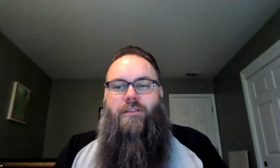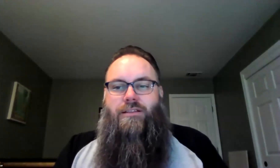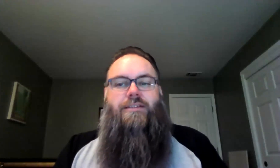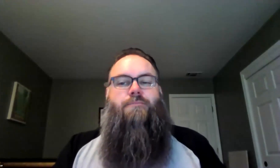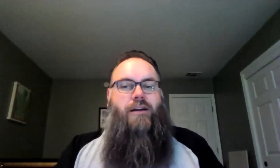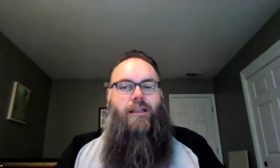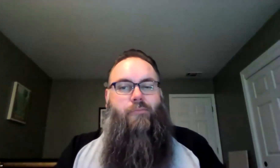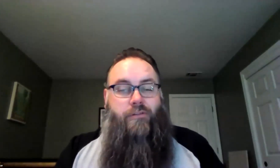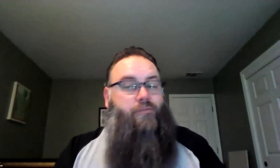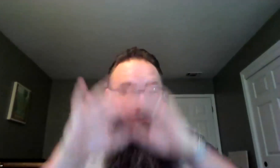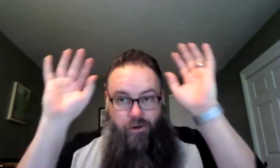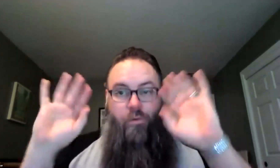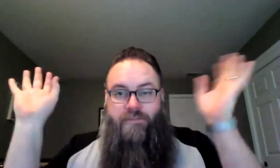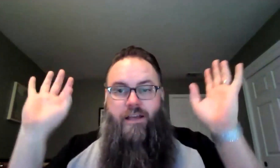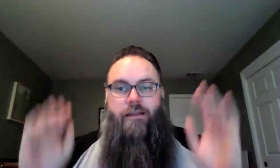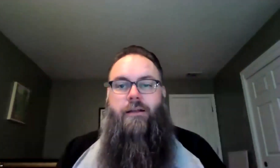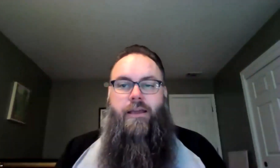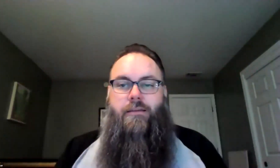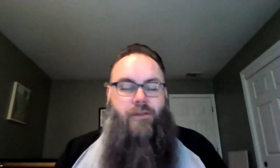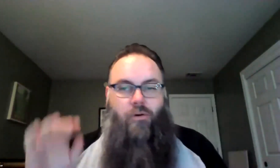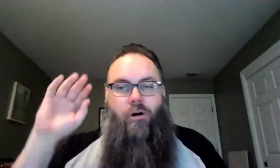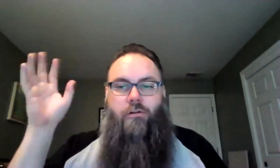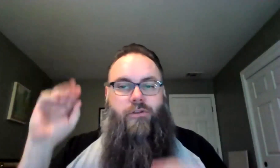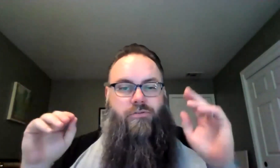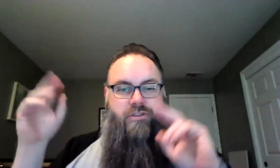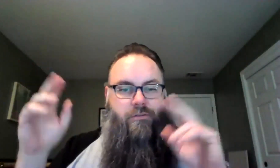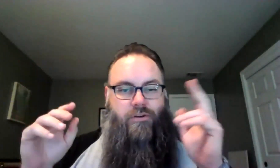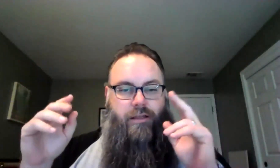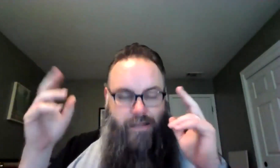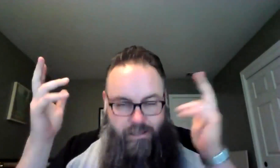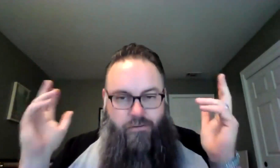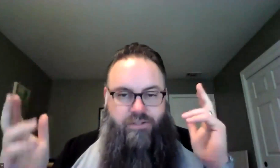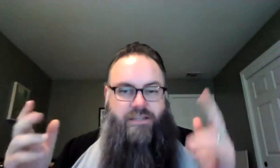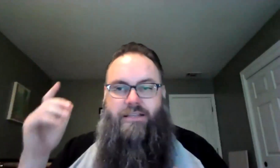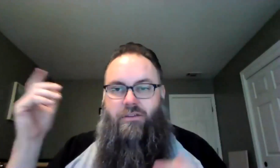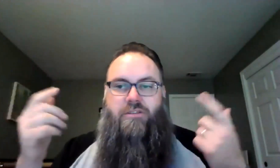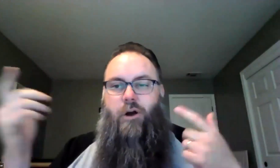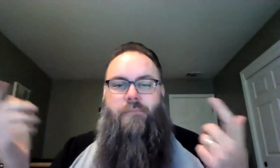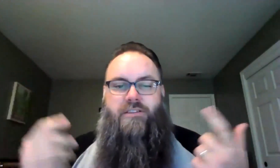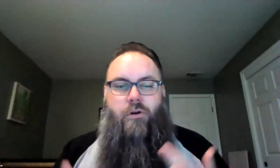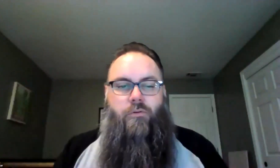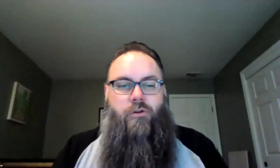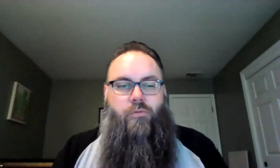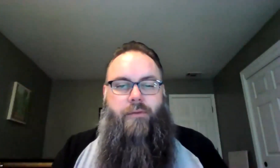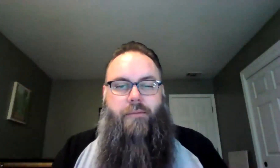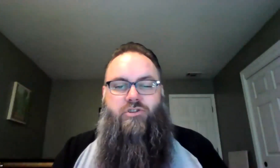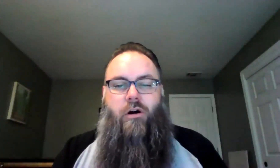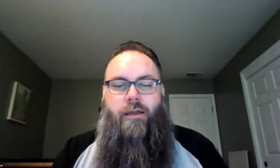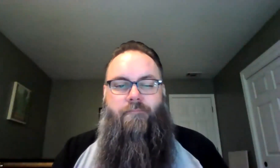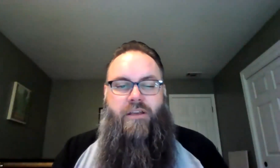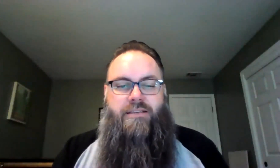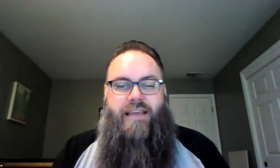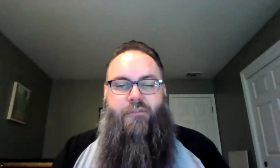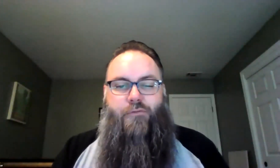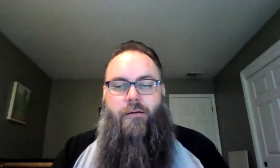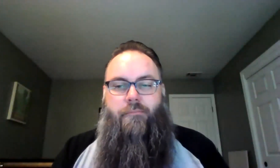example, having the DSP Collaborative, website in, all of those at the universities, at those departments where, we might be